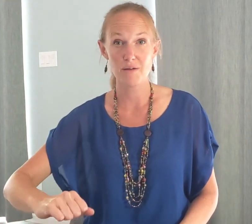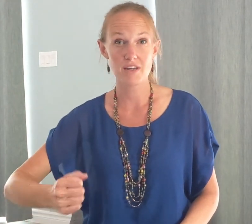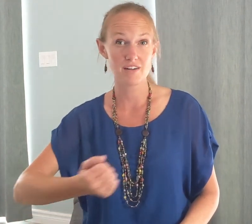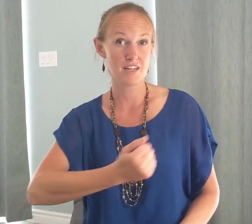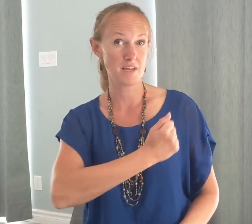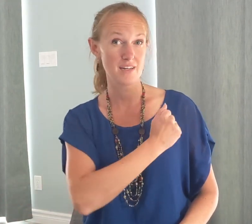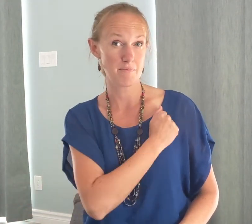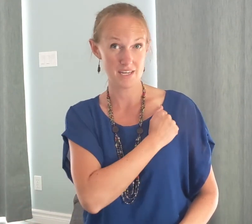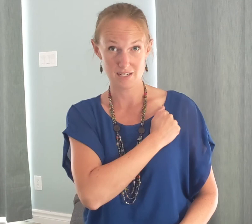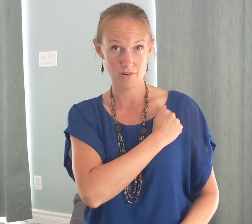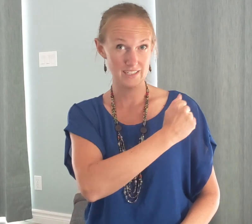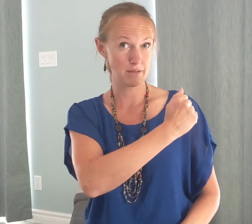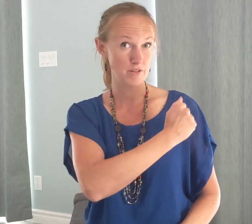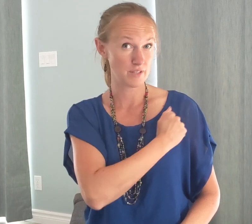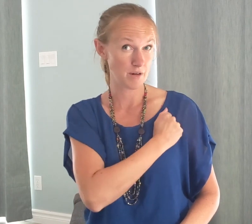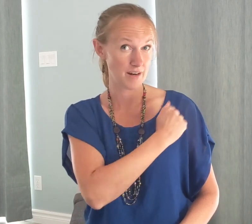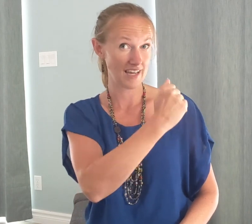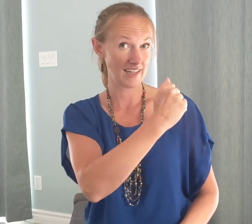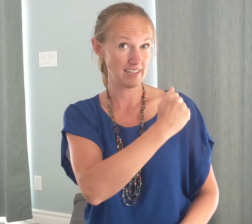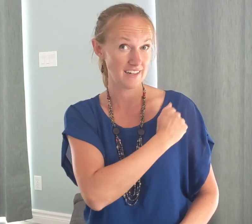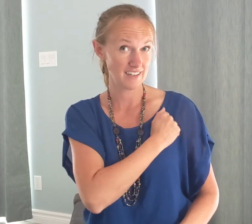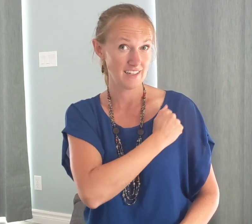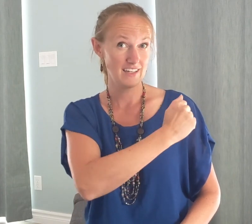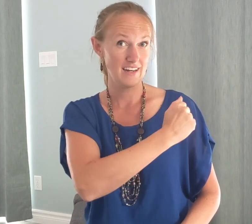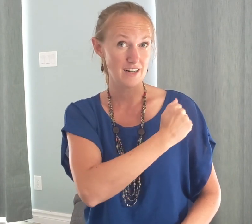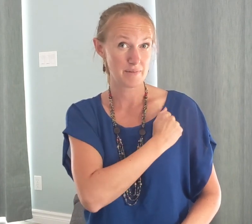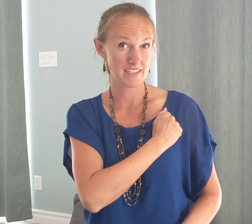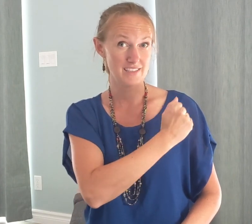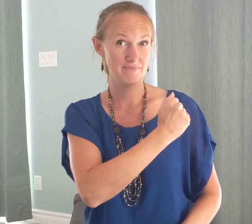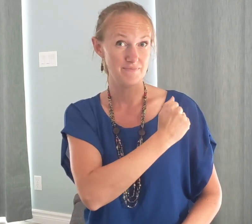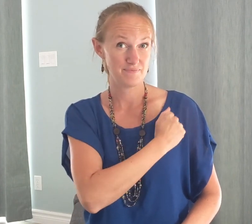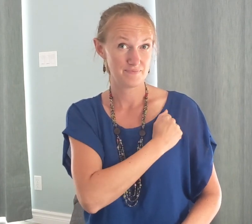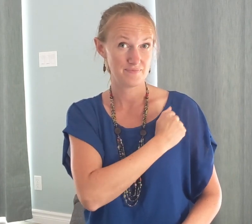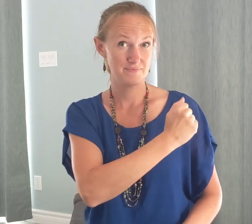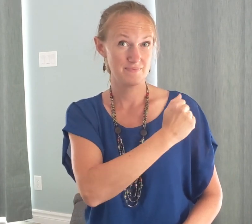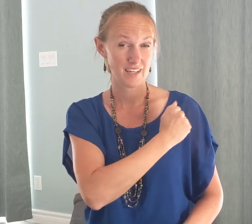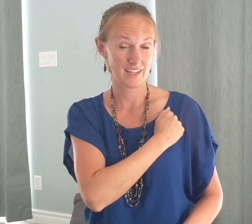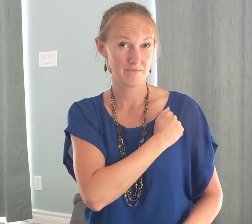mirroring me anymore because I'm using my right hand here. Heartbeat. okay?